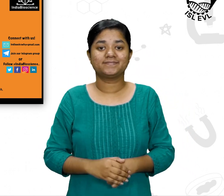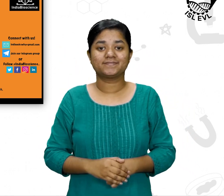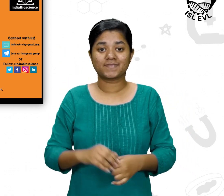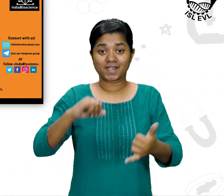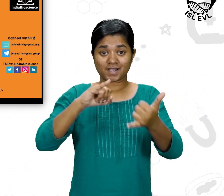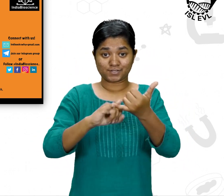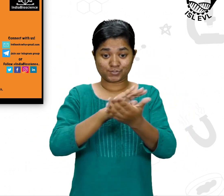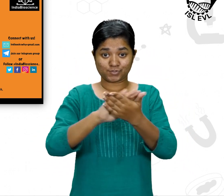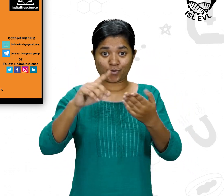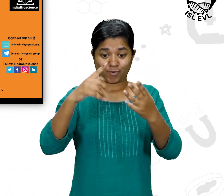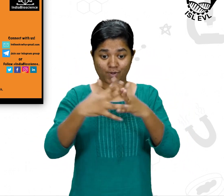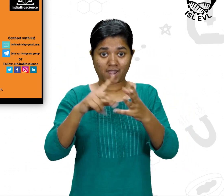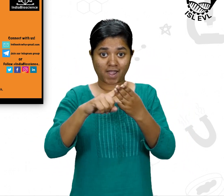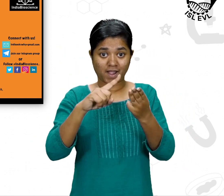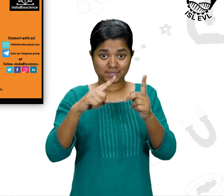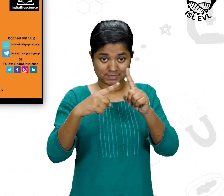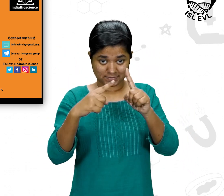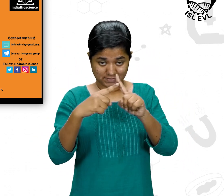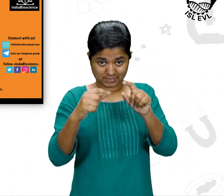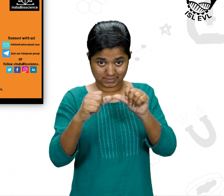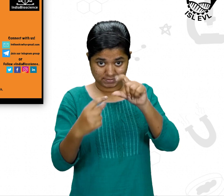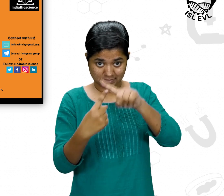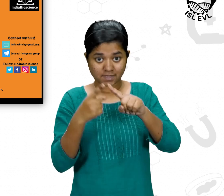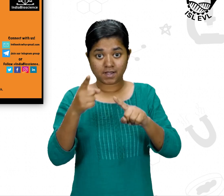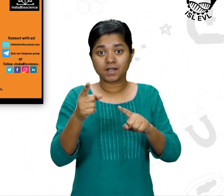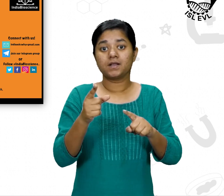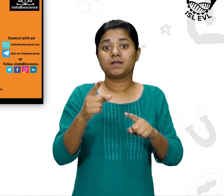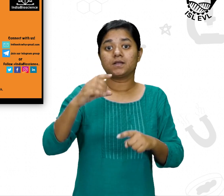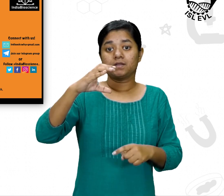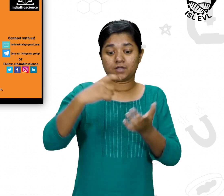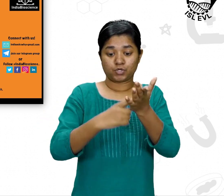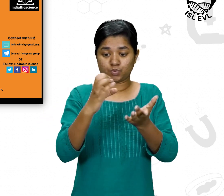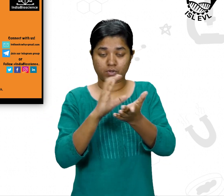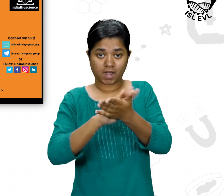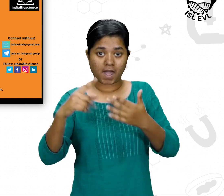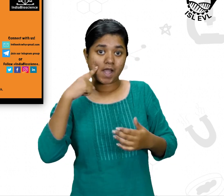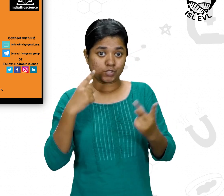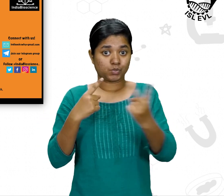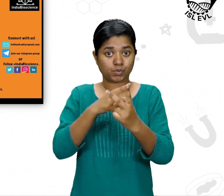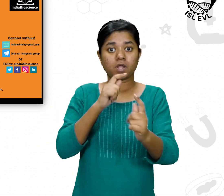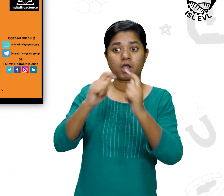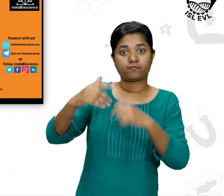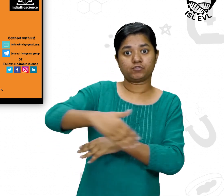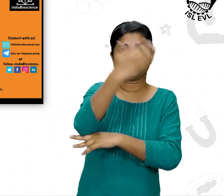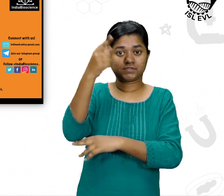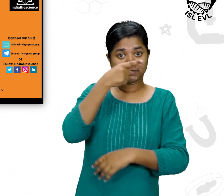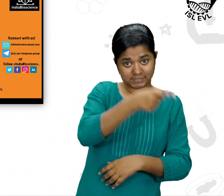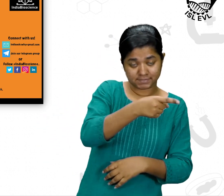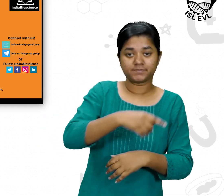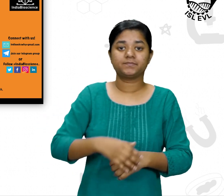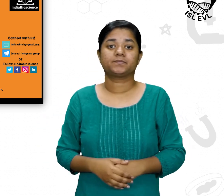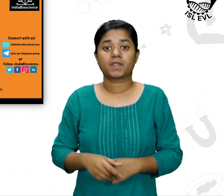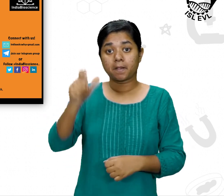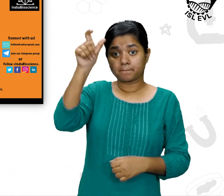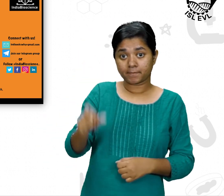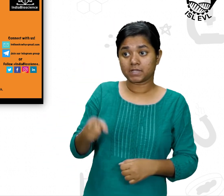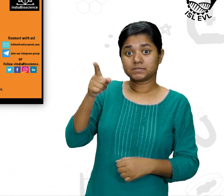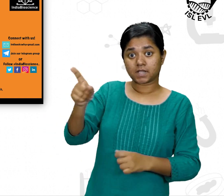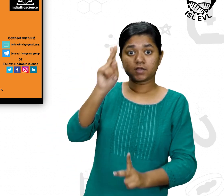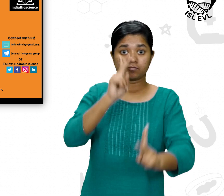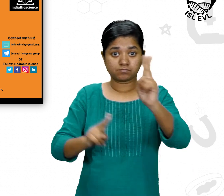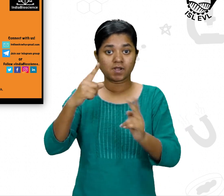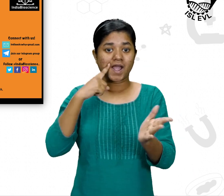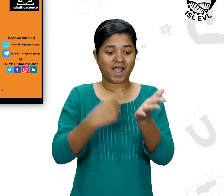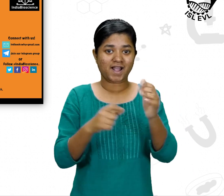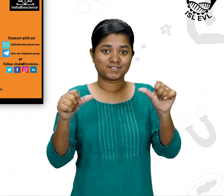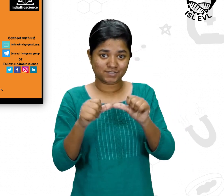LinkedIn. The link is in the show notes. Shweta N. Hegde and Ruchi Manglonia are the hosts of the podcast. Shweta N.